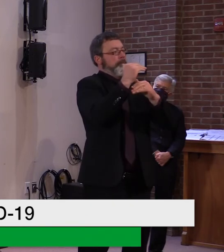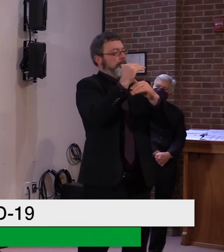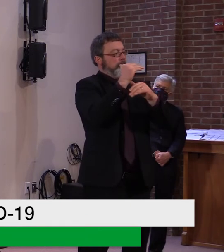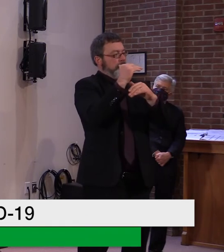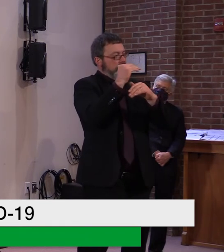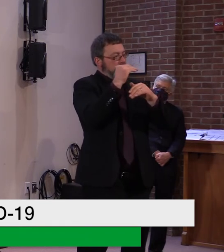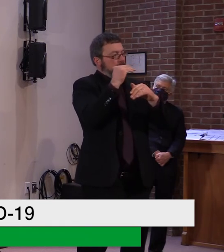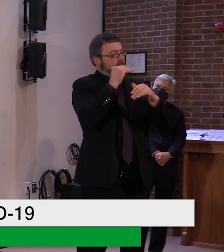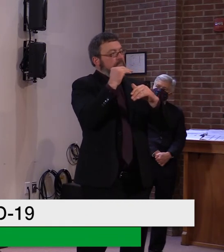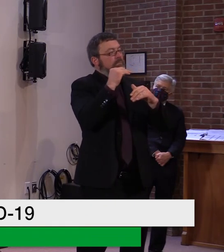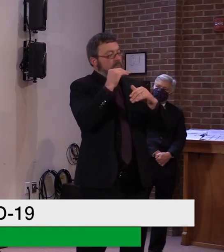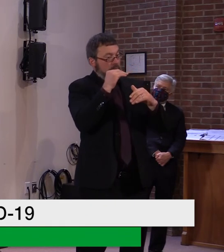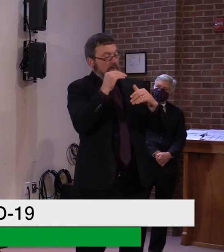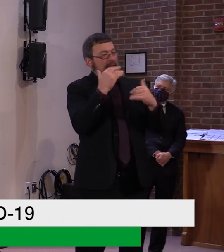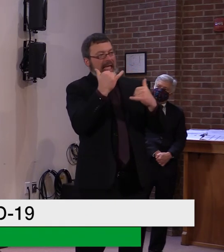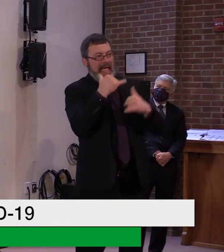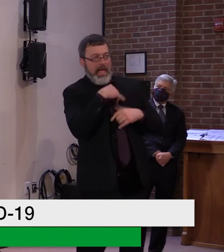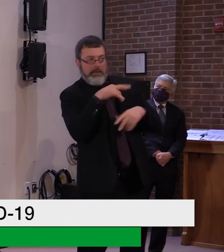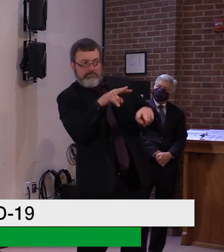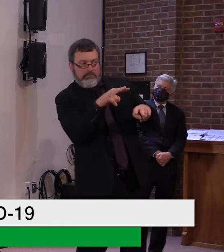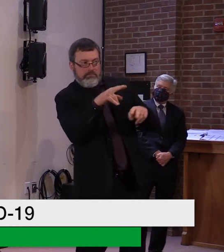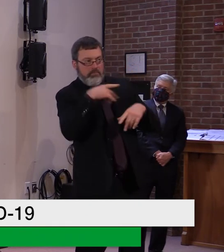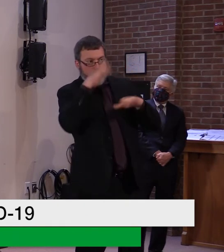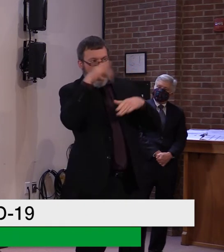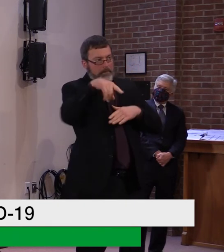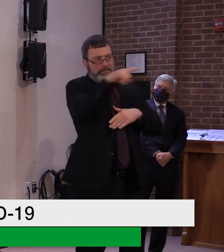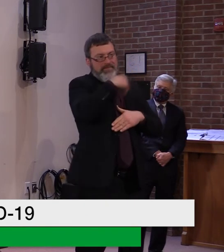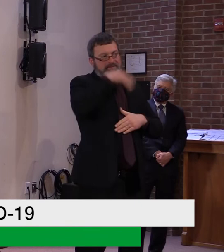sense and alleviate it as best we could